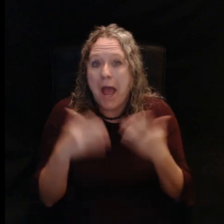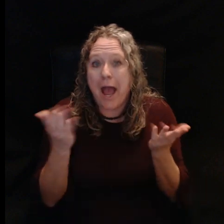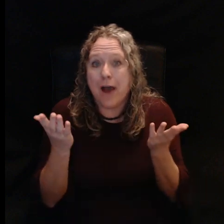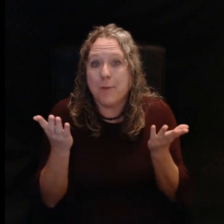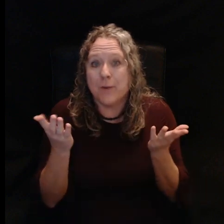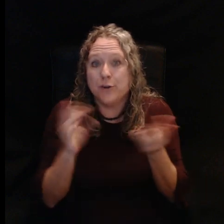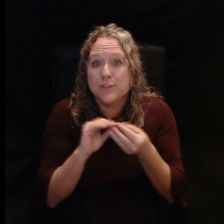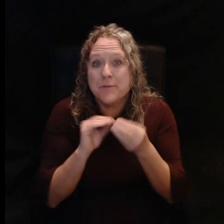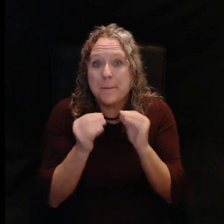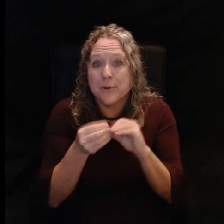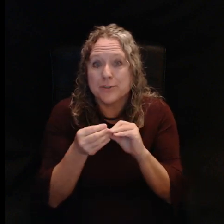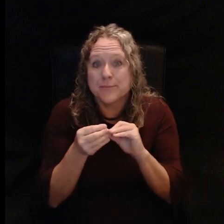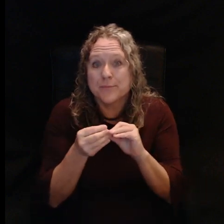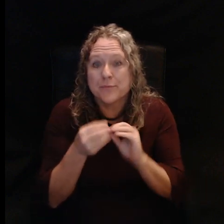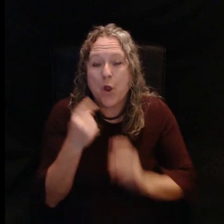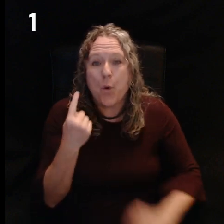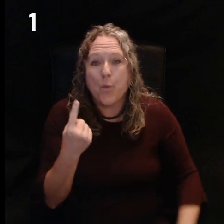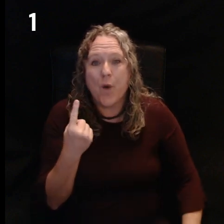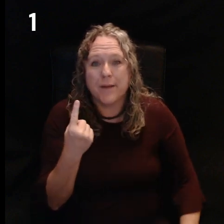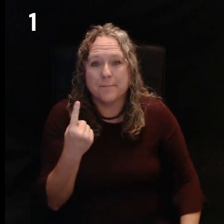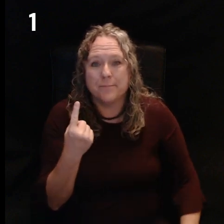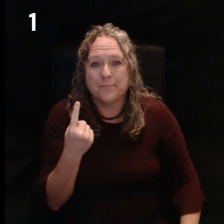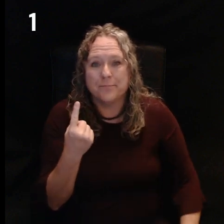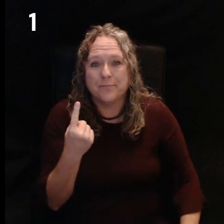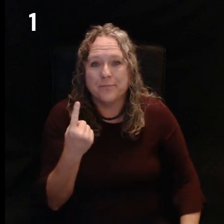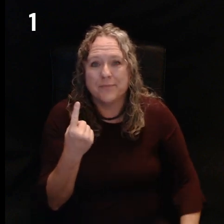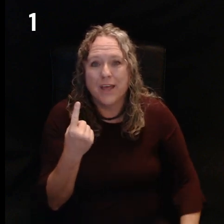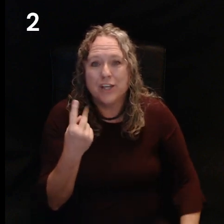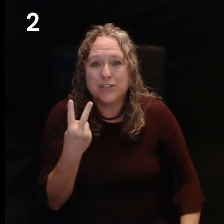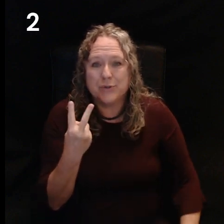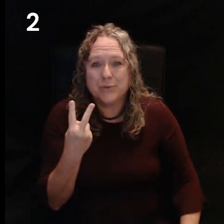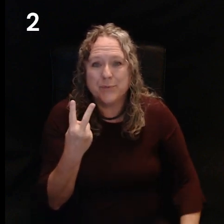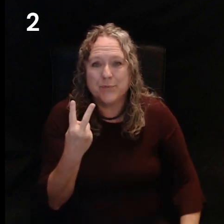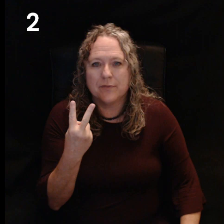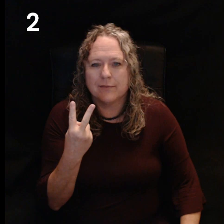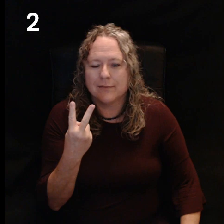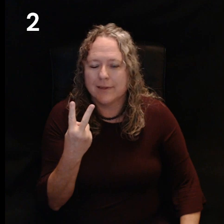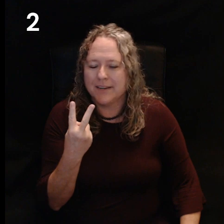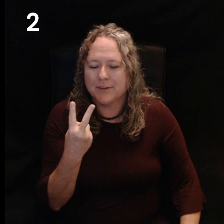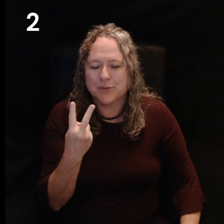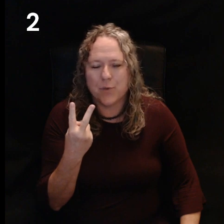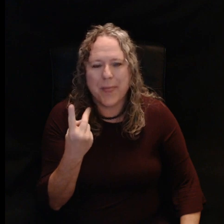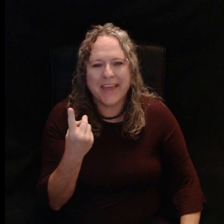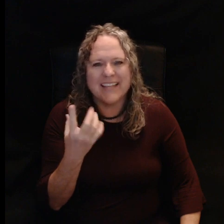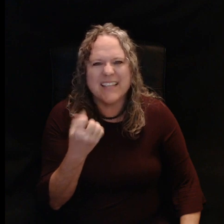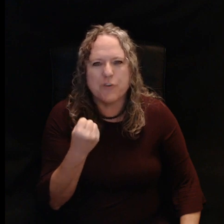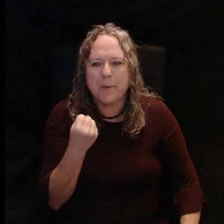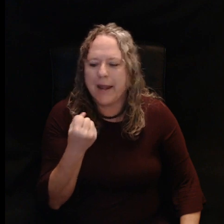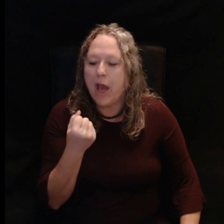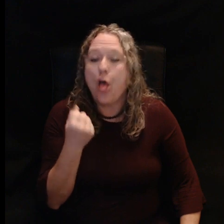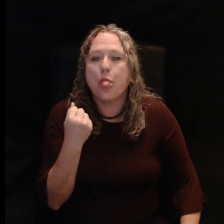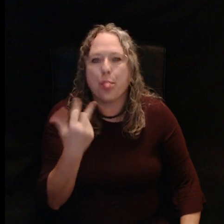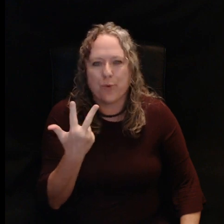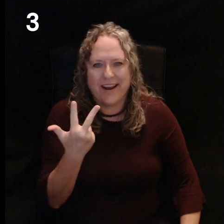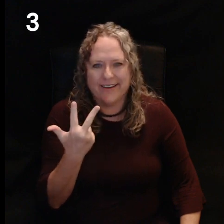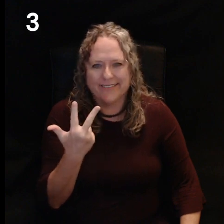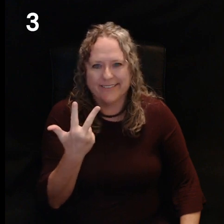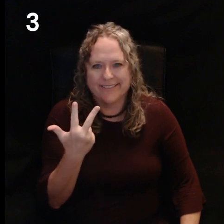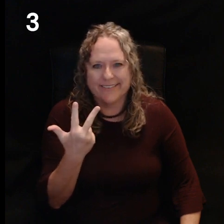How about we do some numbers? 1, 2, here's the one that gets everybody, 3.